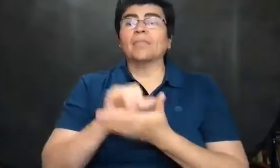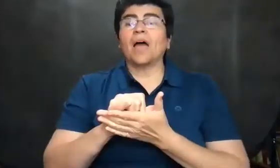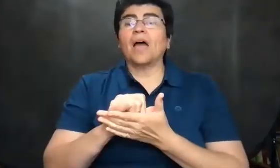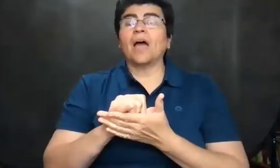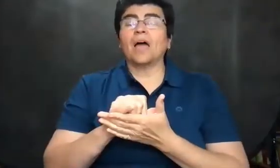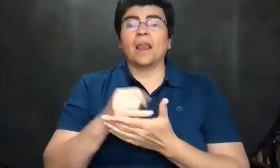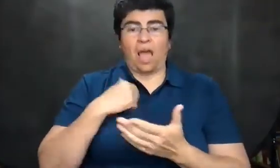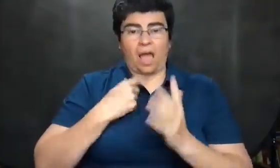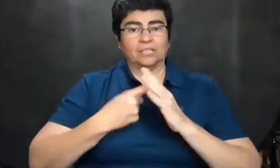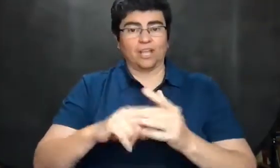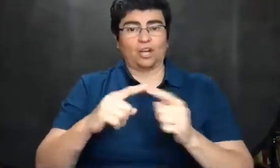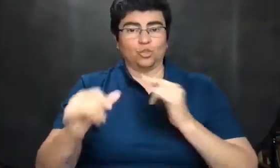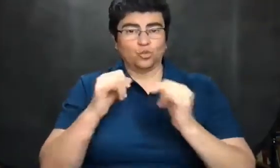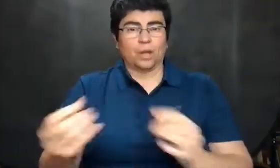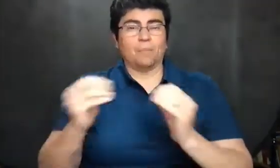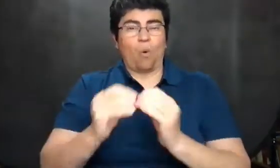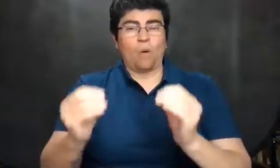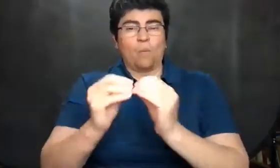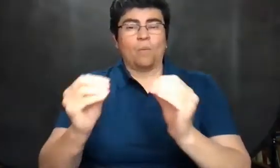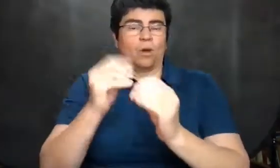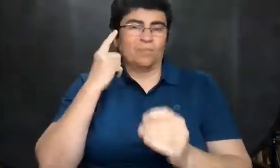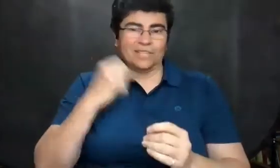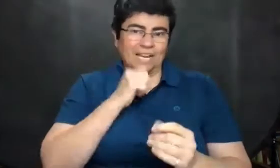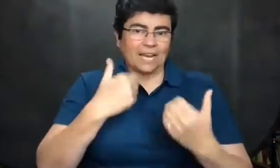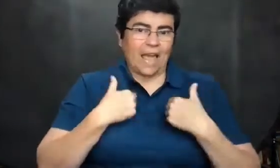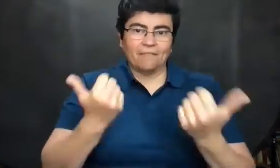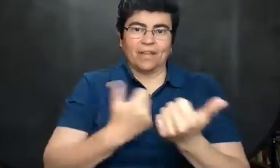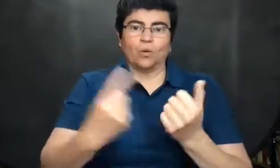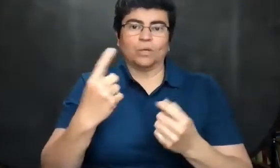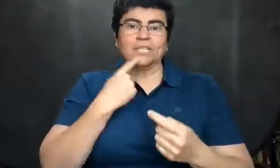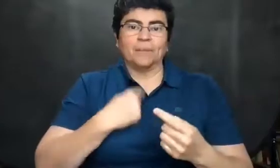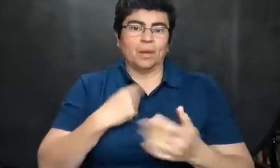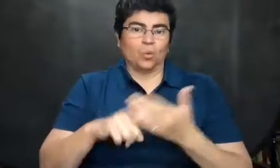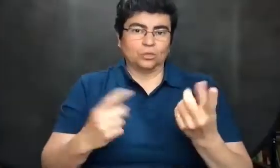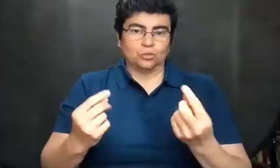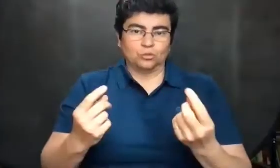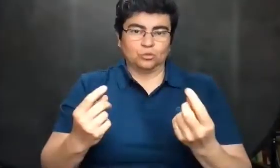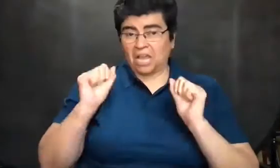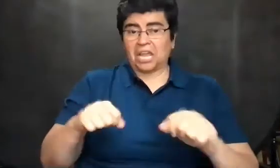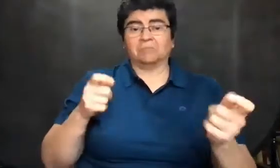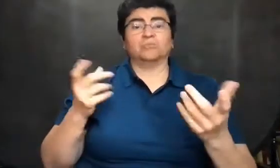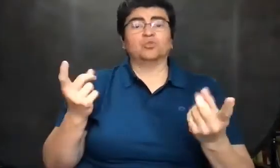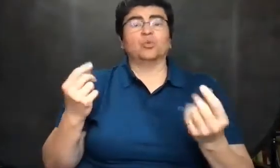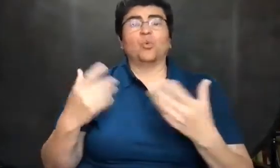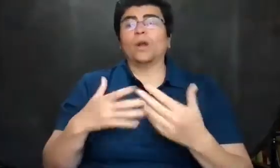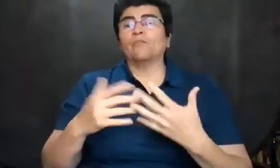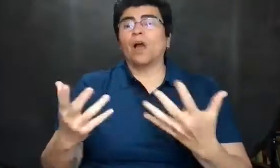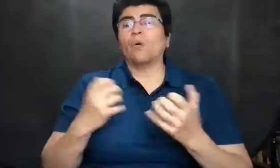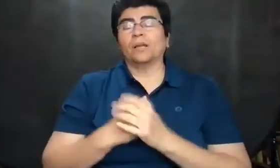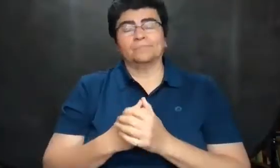drink more and more and more because I didn't have anybody telling me what to do, and I could do whatever I wanted. And the sad